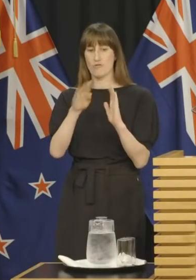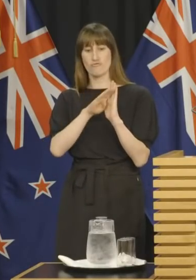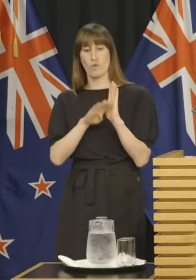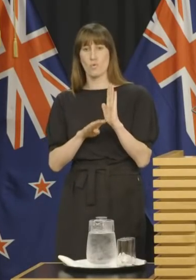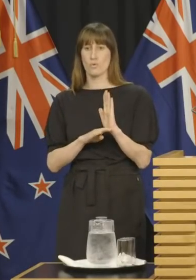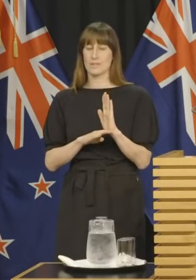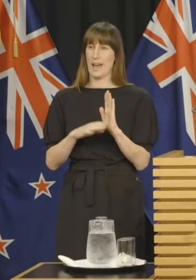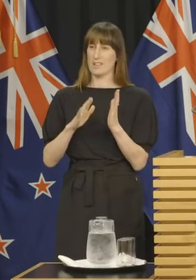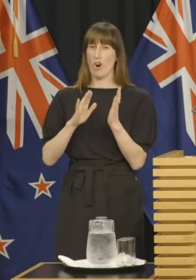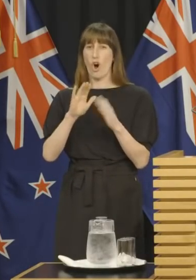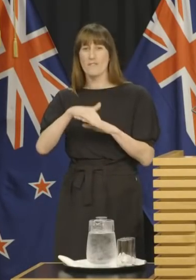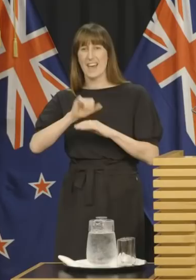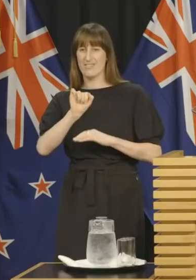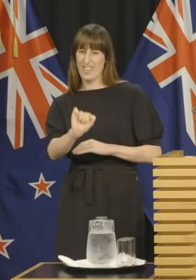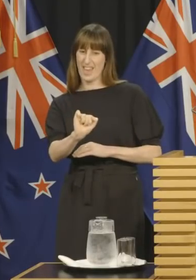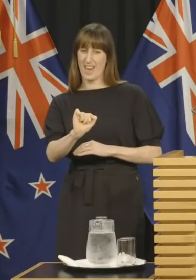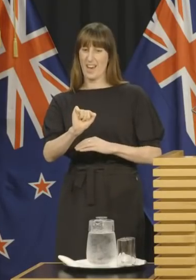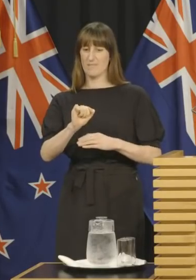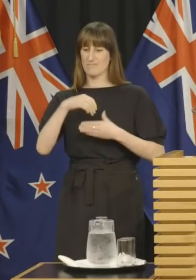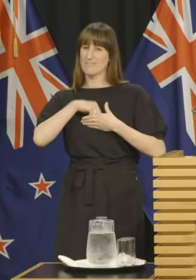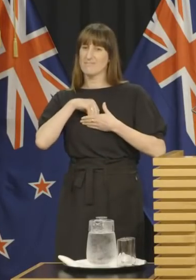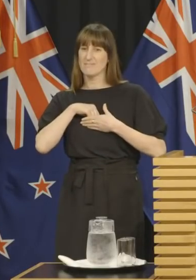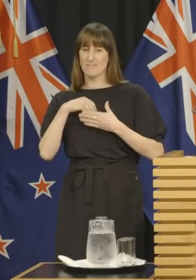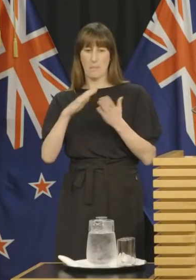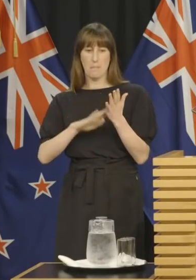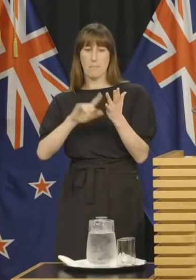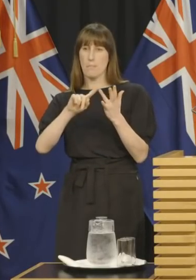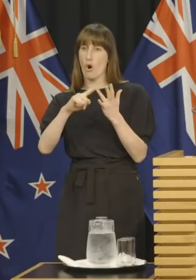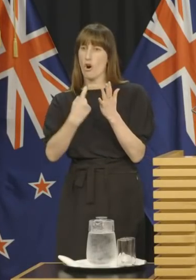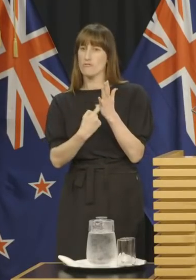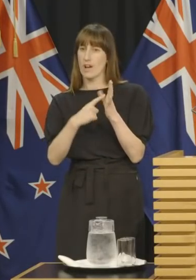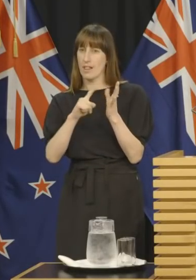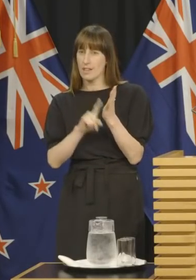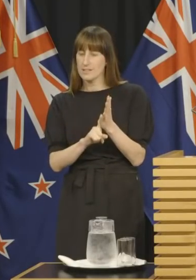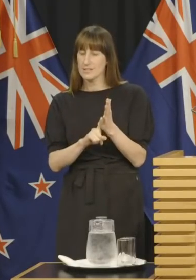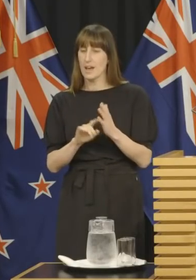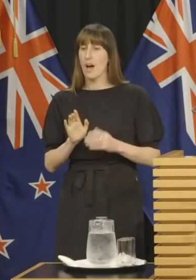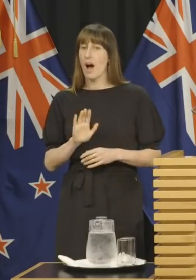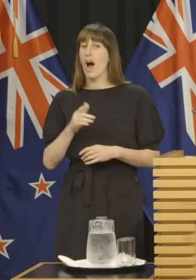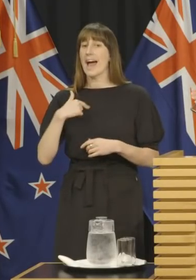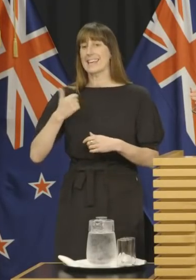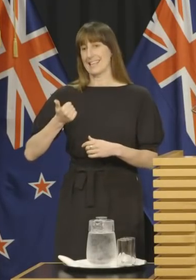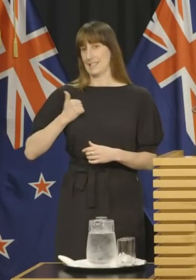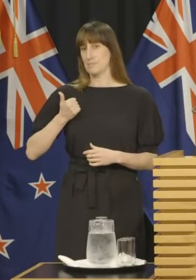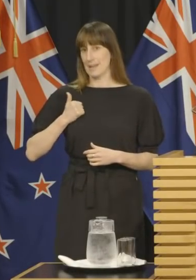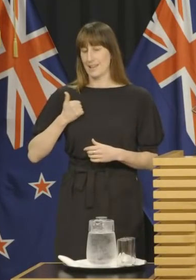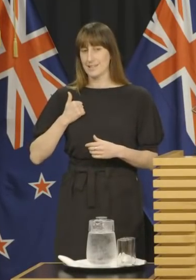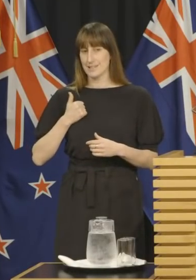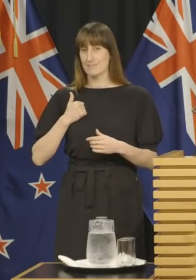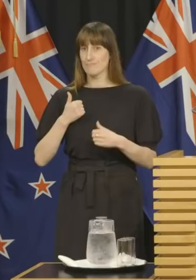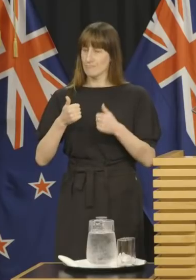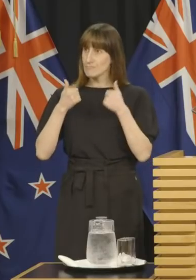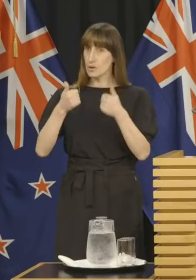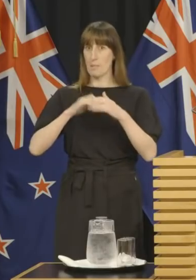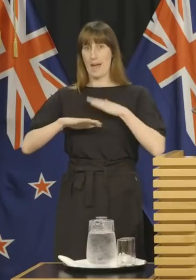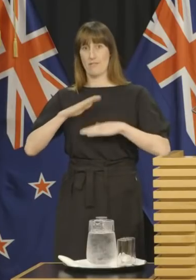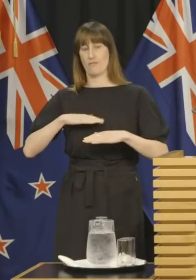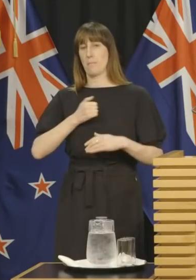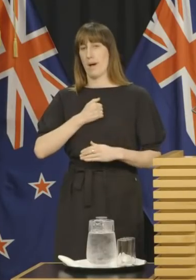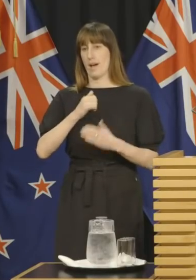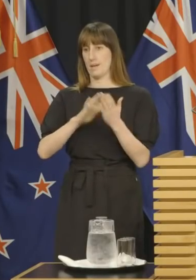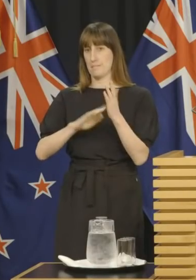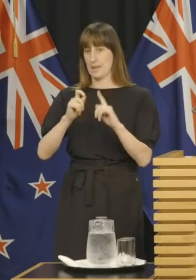this is about conduct as a minister with a particular set of ministerial expectations. Have you received any other